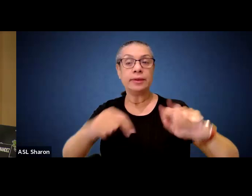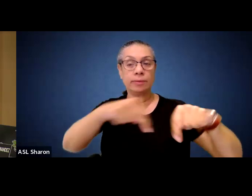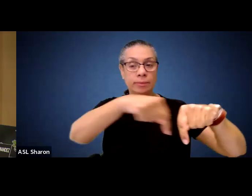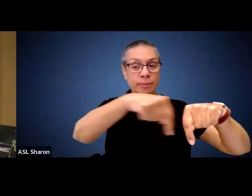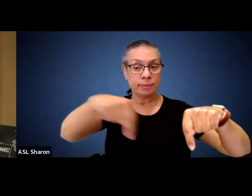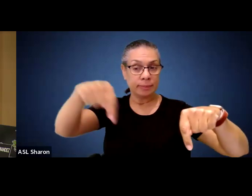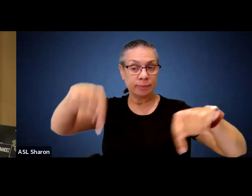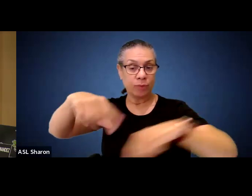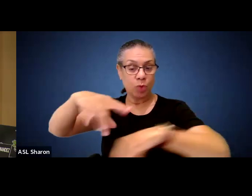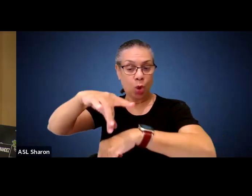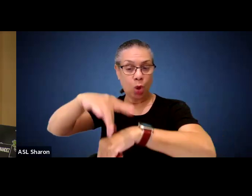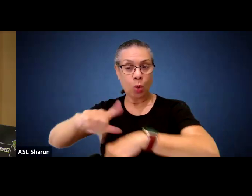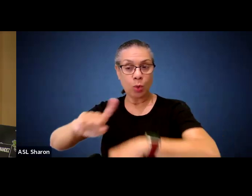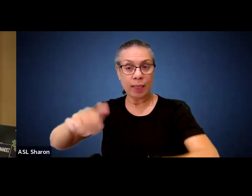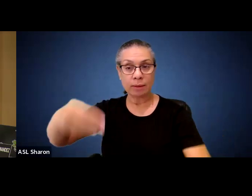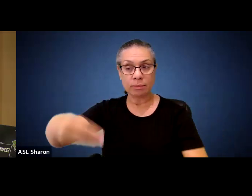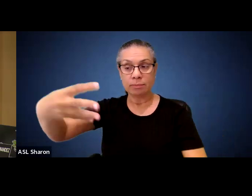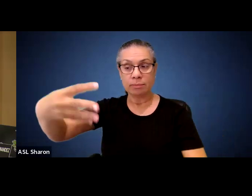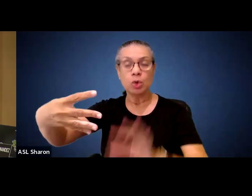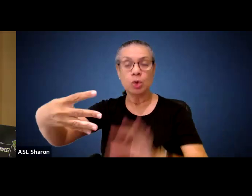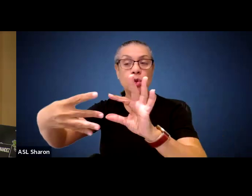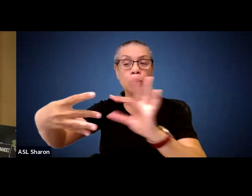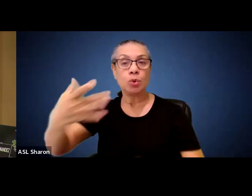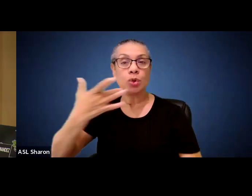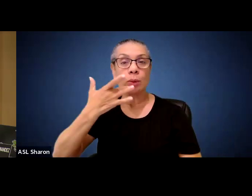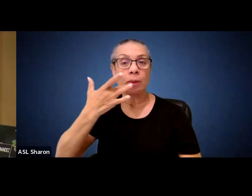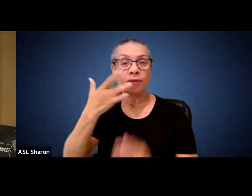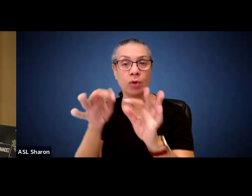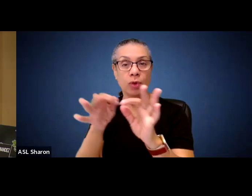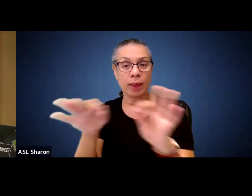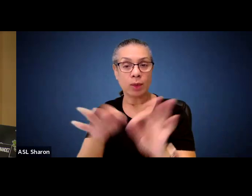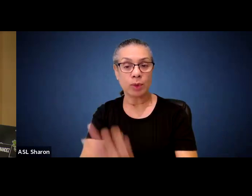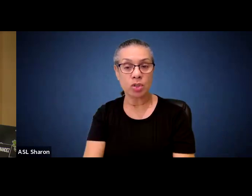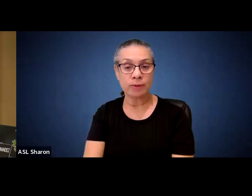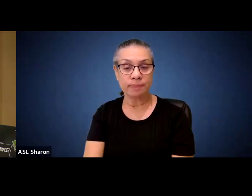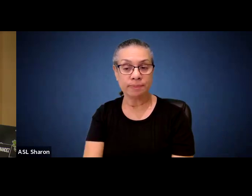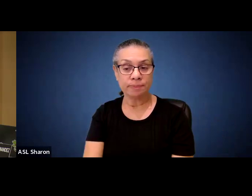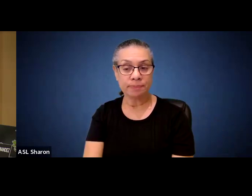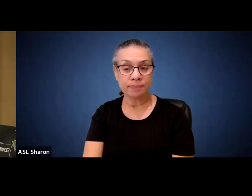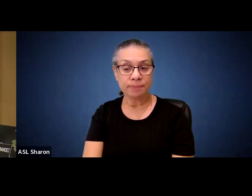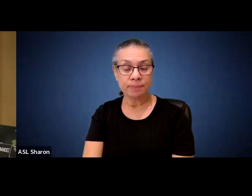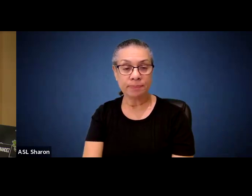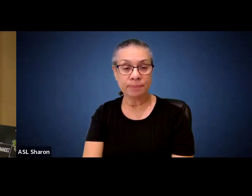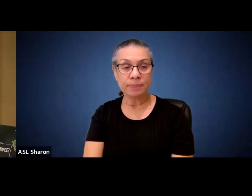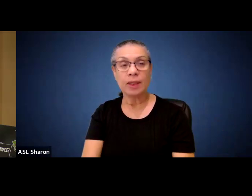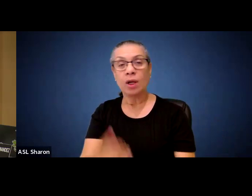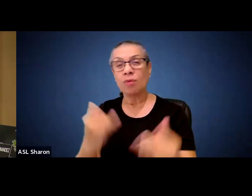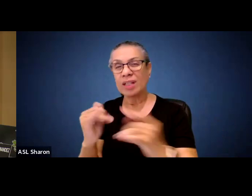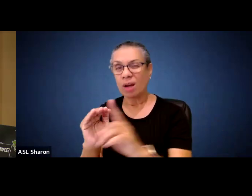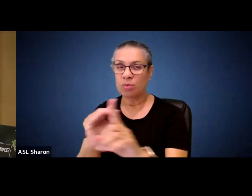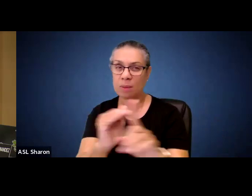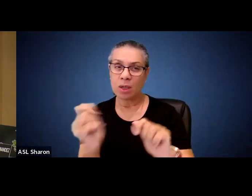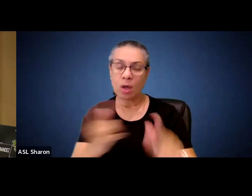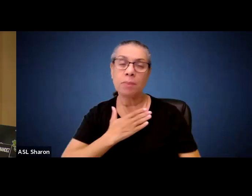should click the globe icon at the bottom of your screen to select your language preference. I'd like to remind everyone